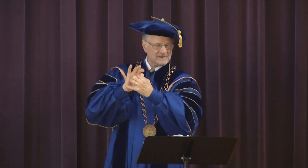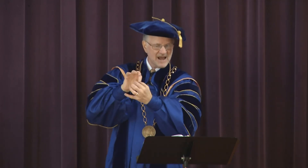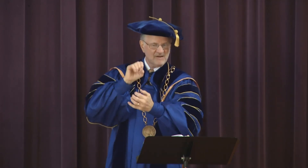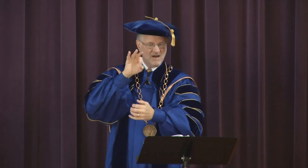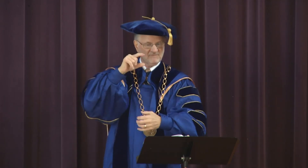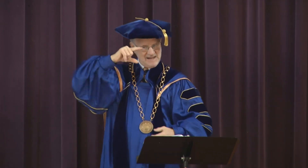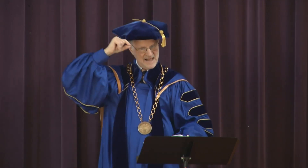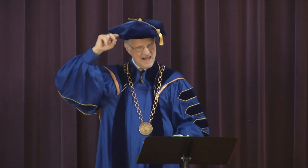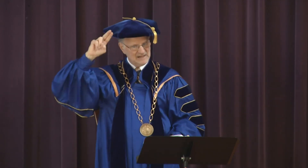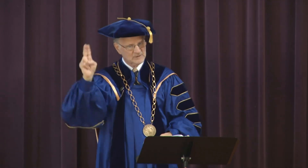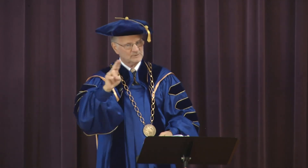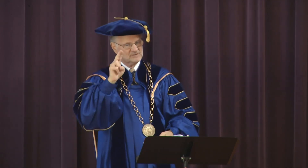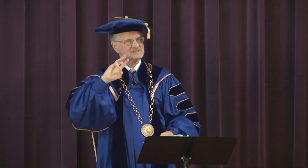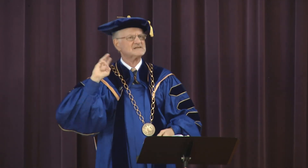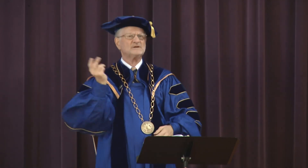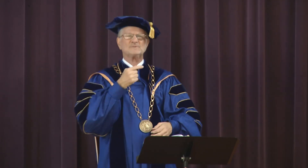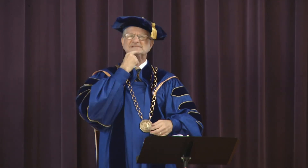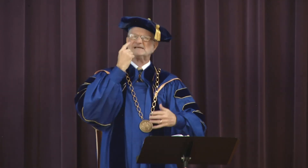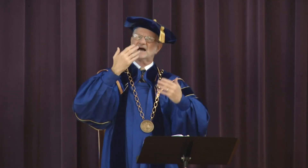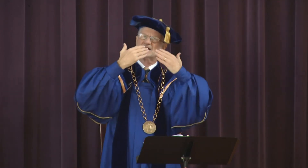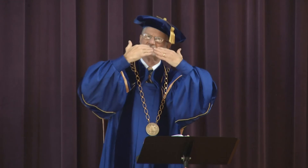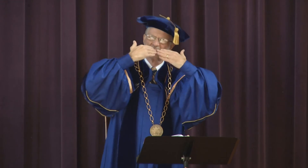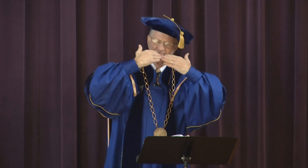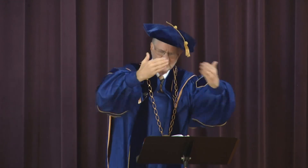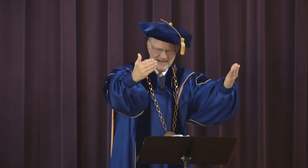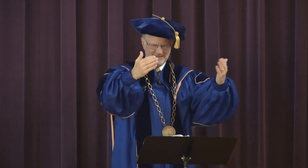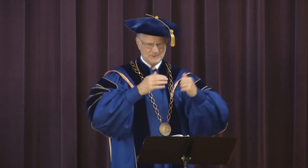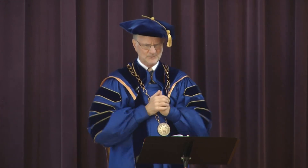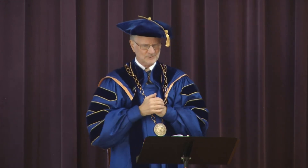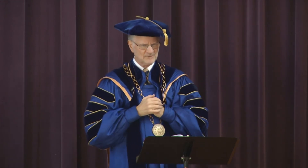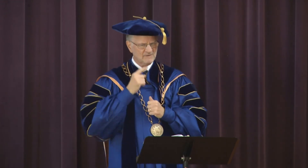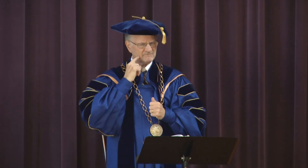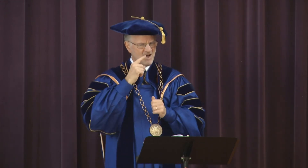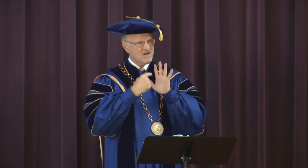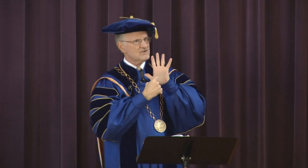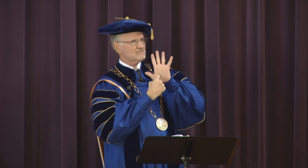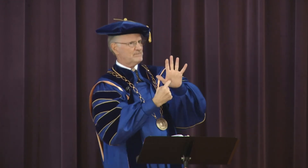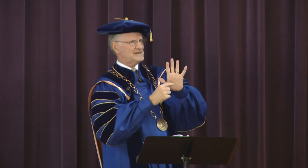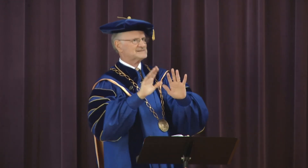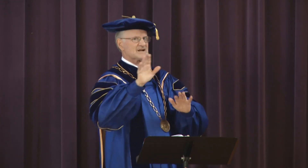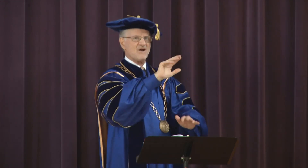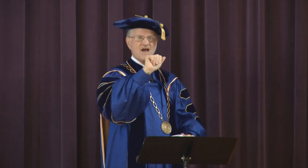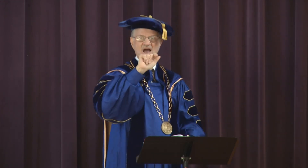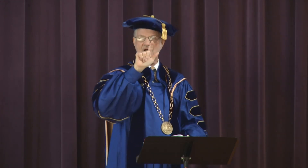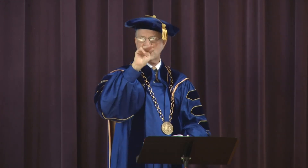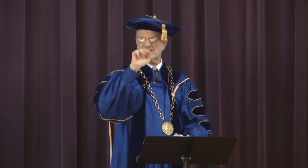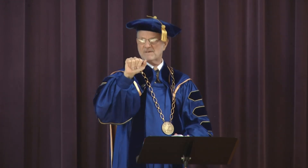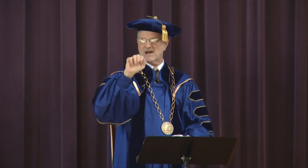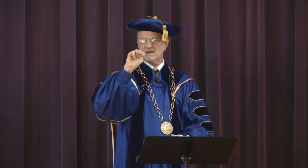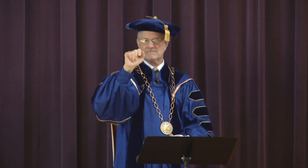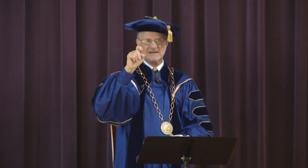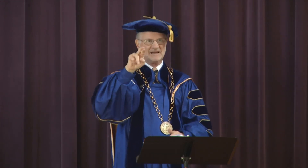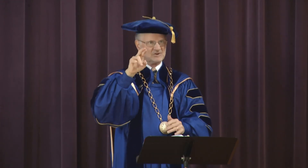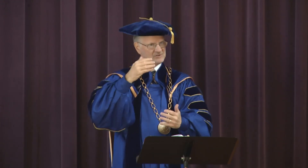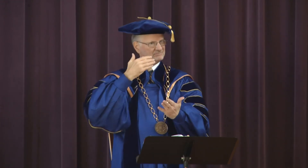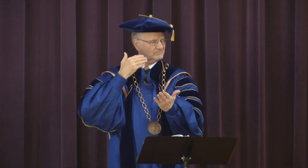Today, we celebrate, and today, on behalf of Gallaudet University, we say thank you. Thank you for representing